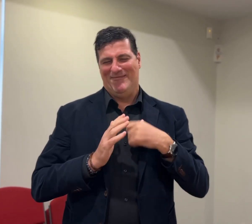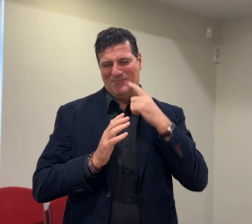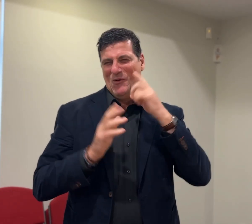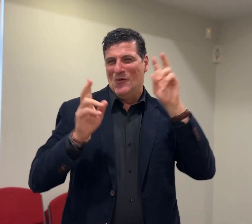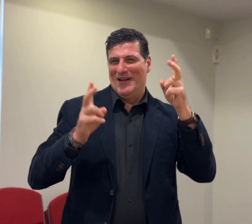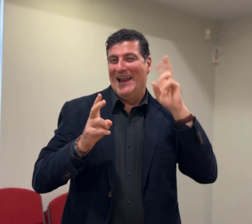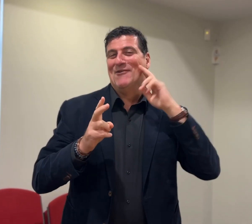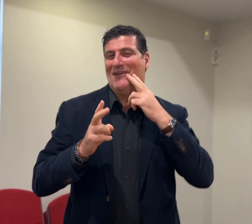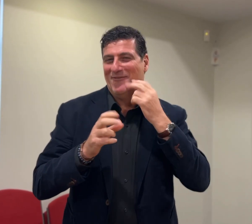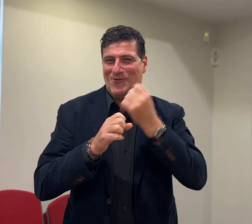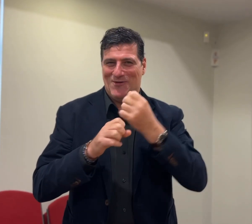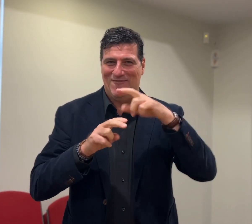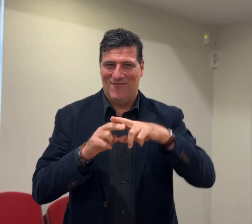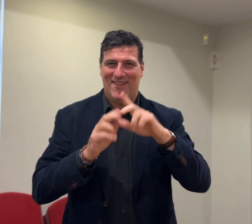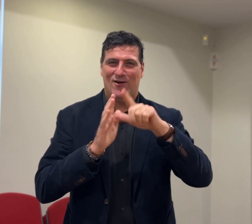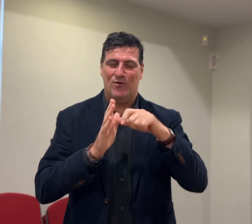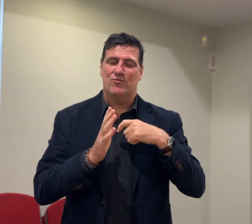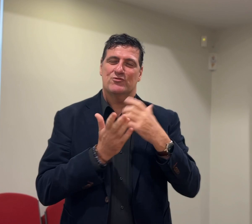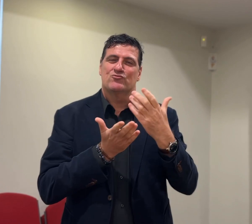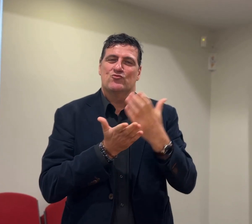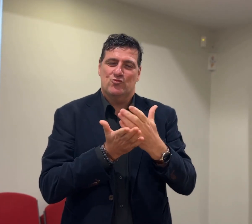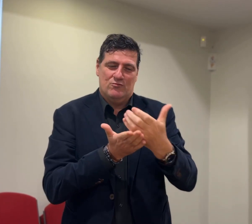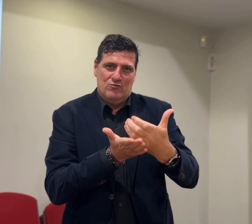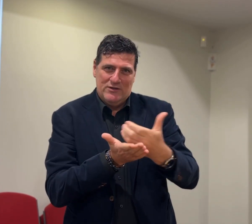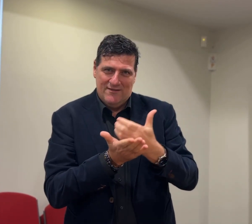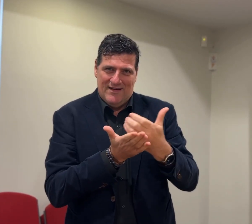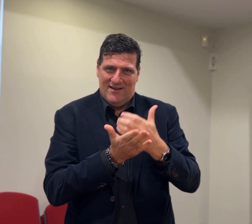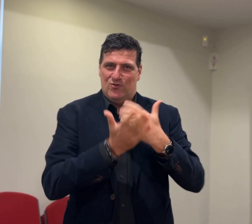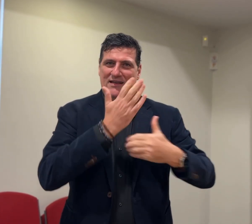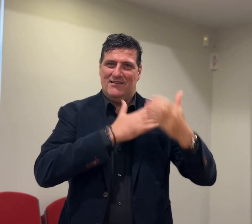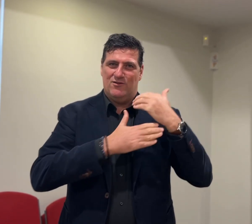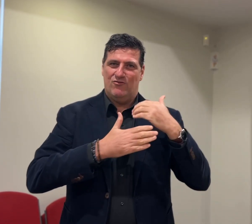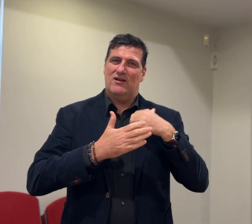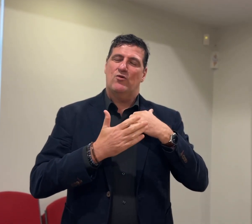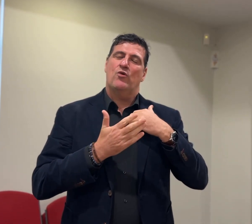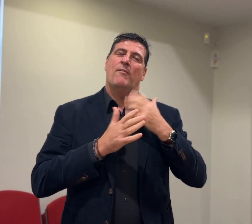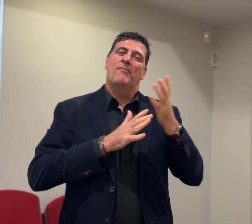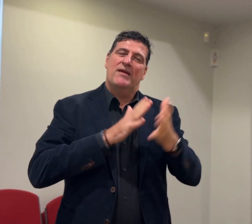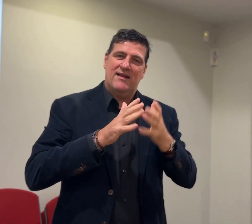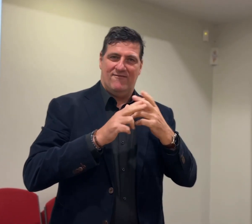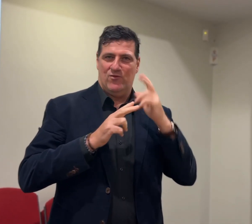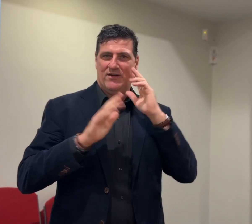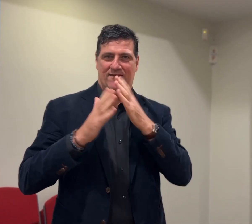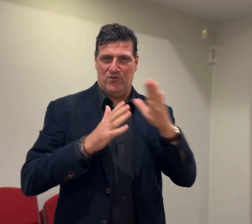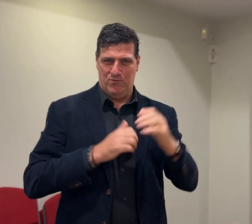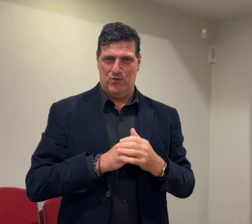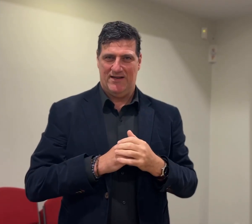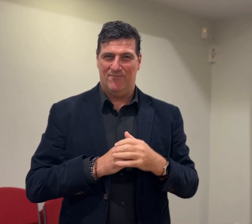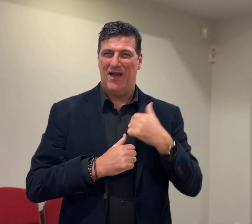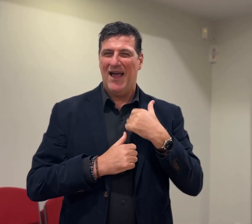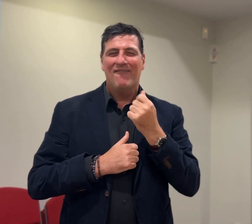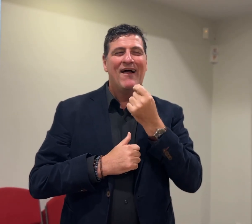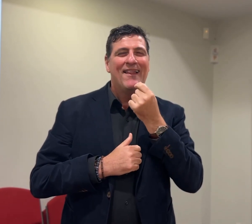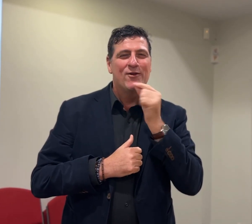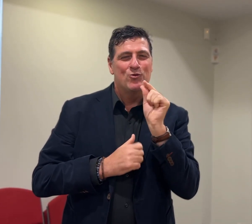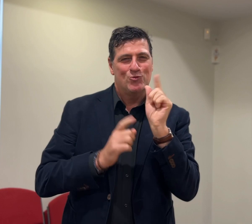grandfather clock, and I'm calling it our deaf grandfather clock, which is part of our preservation of history and